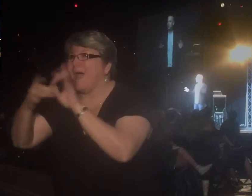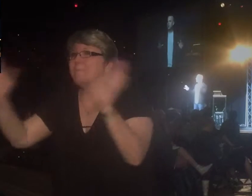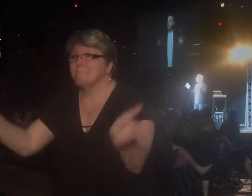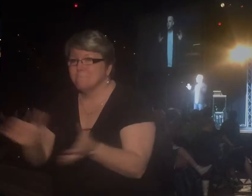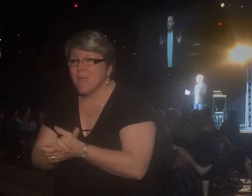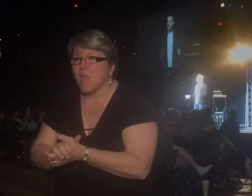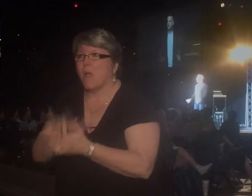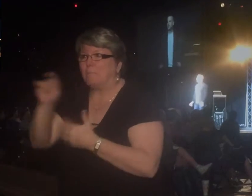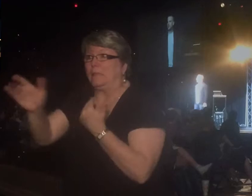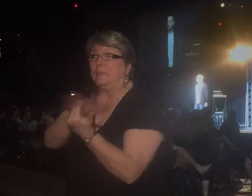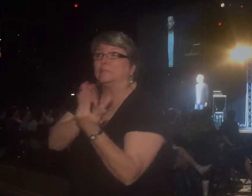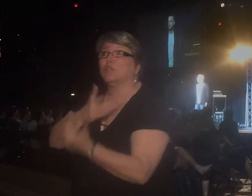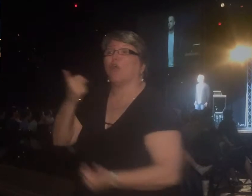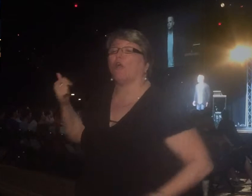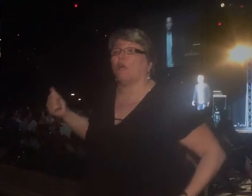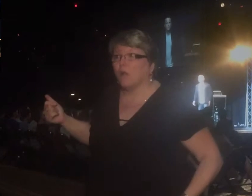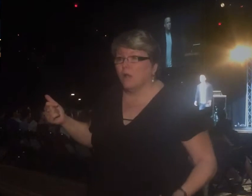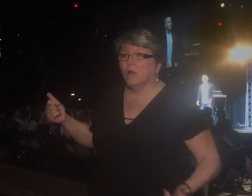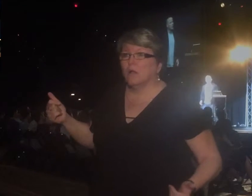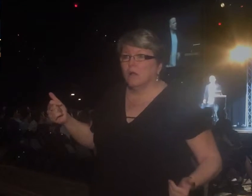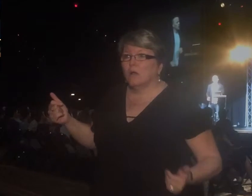would be so much easier.